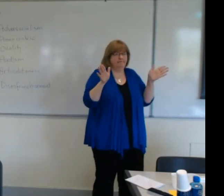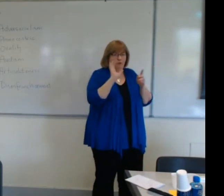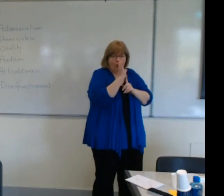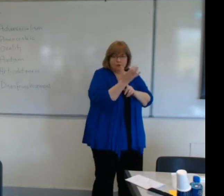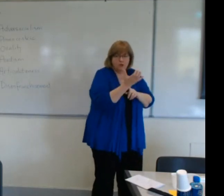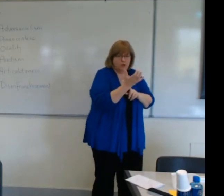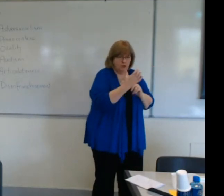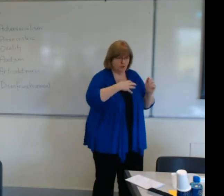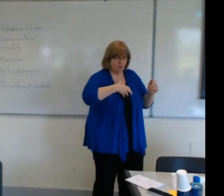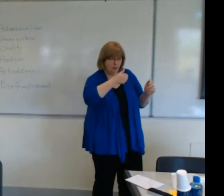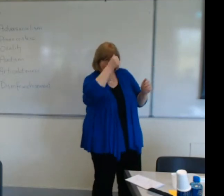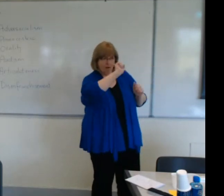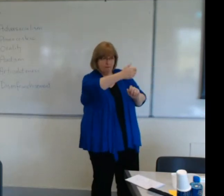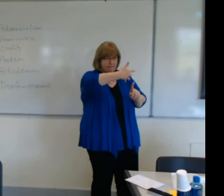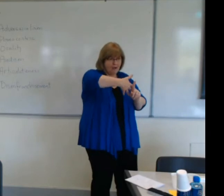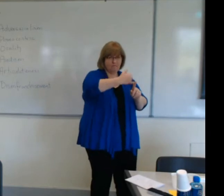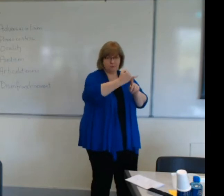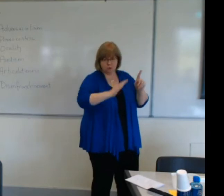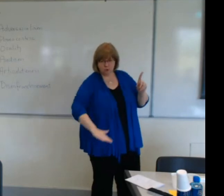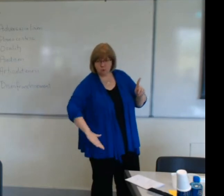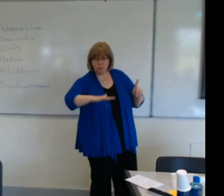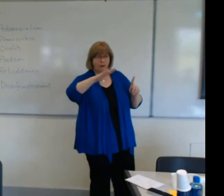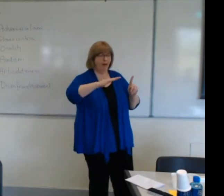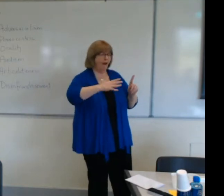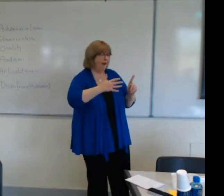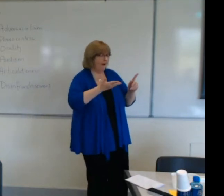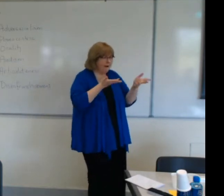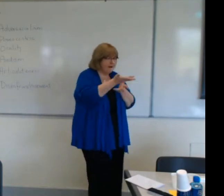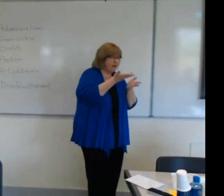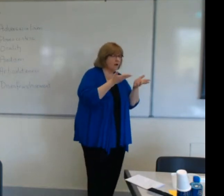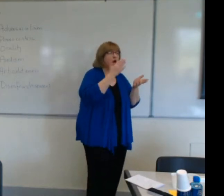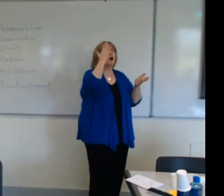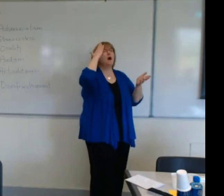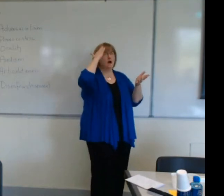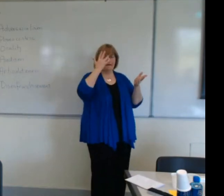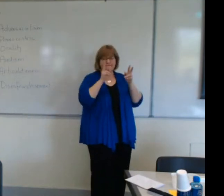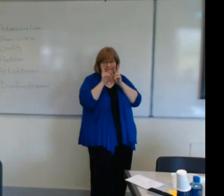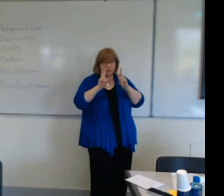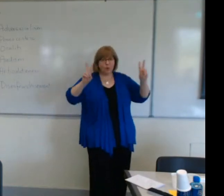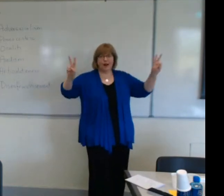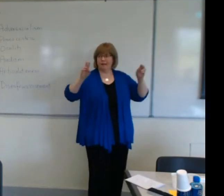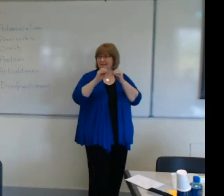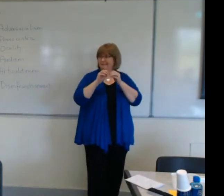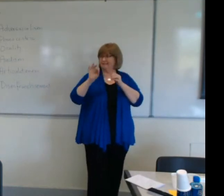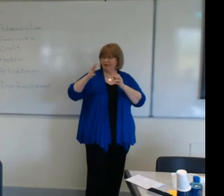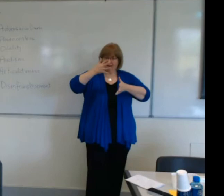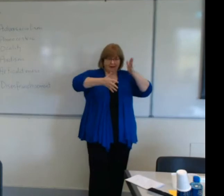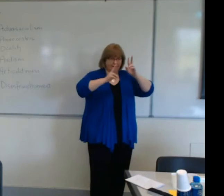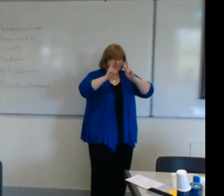deaf interpreter would have more of a linguistic range in their ability from when they would have gone to a deaf school, so the information